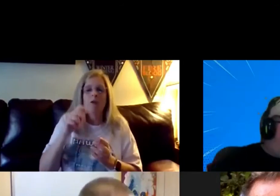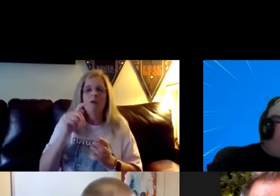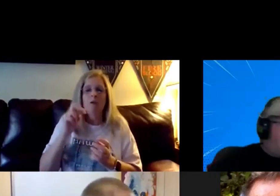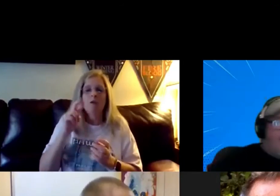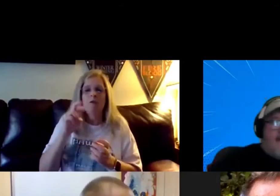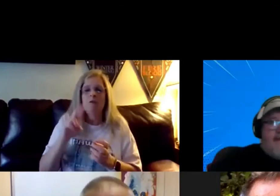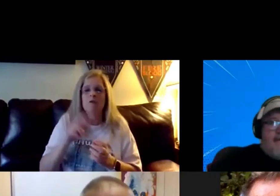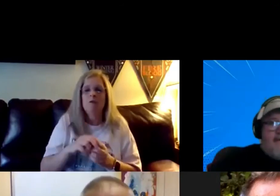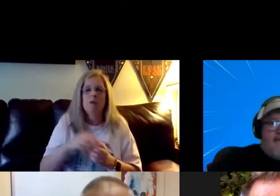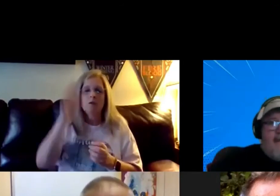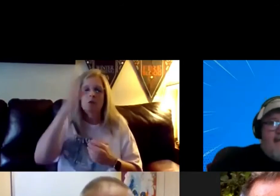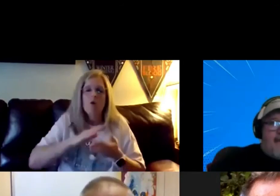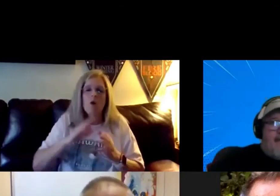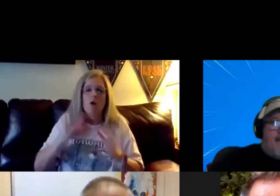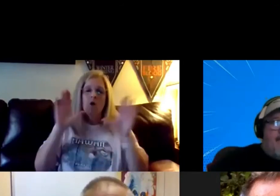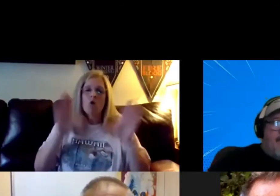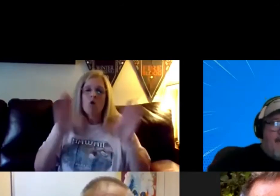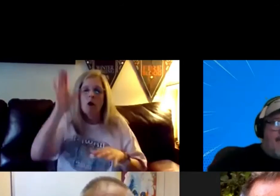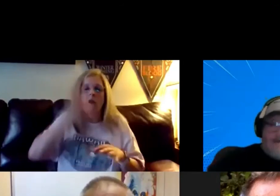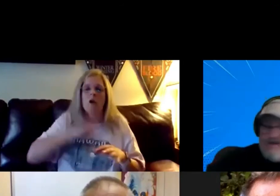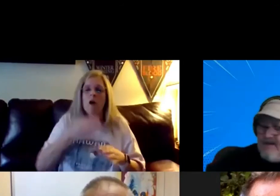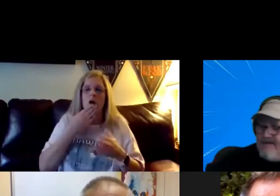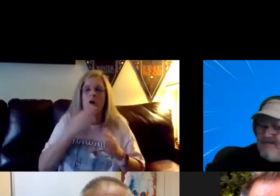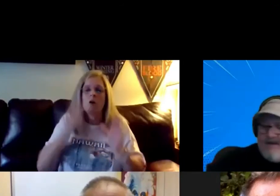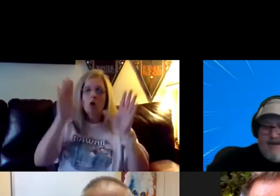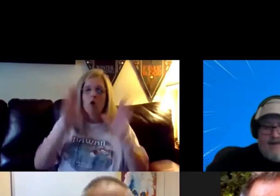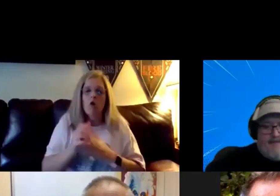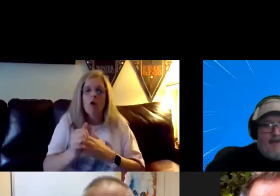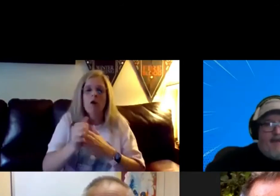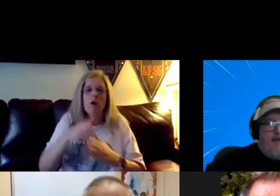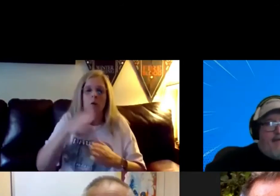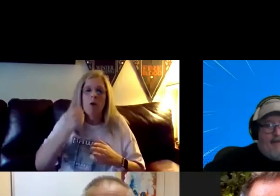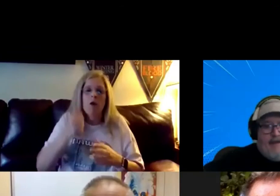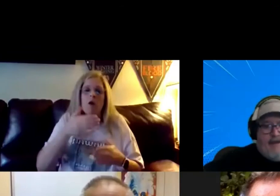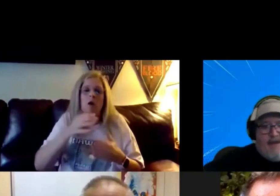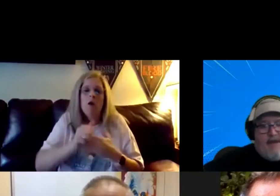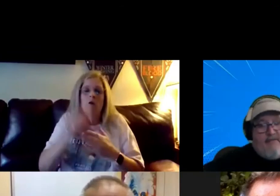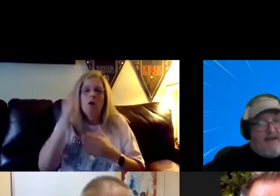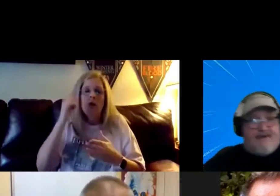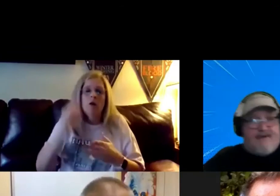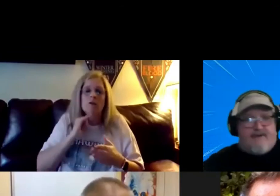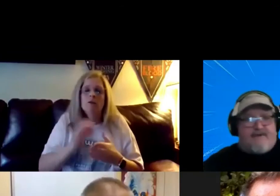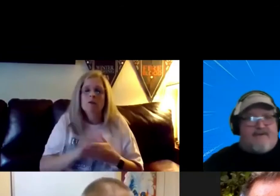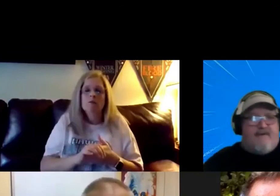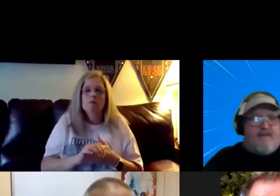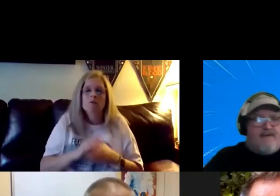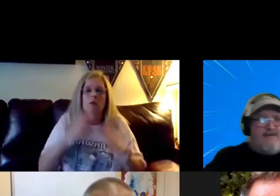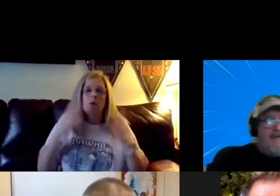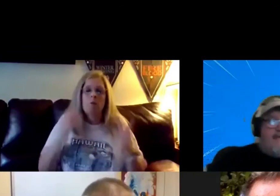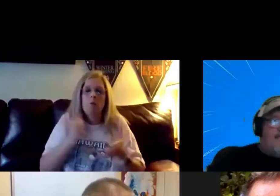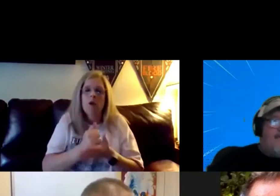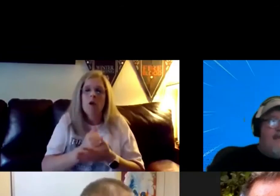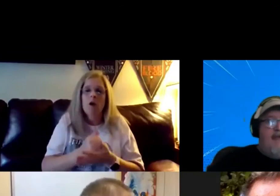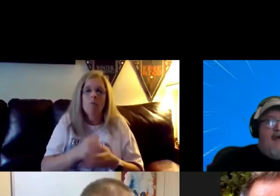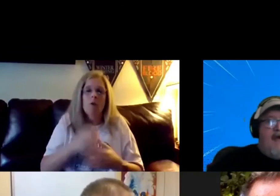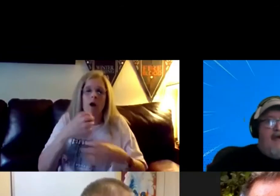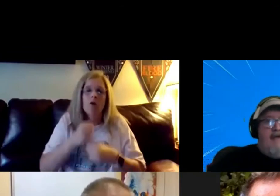great guy, great leader, bigger leader than he thinks he is, but he's a big help. And because I trusted him, I joined